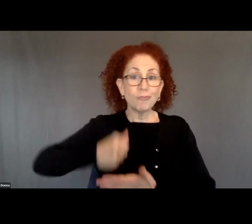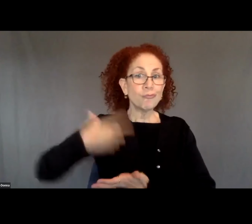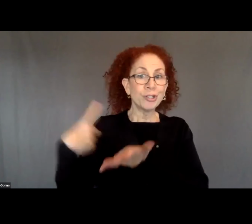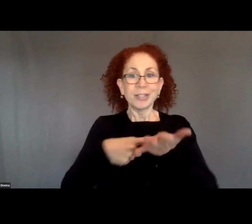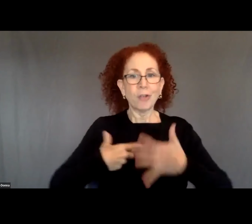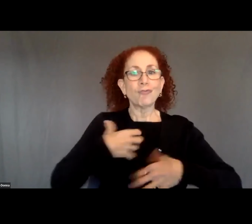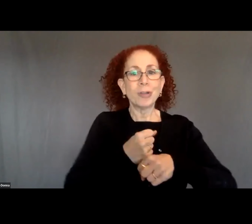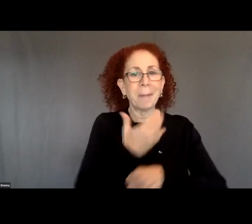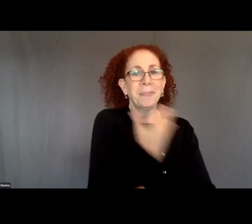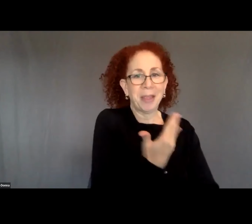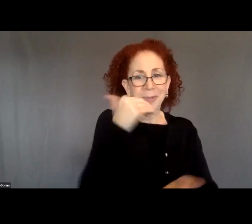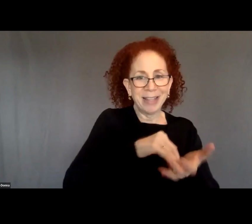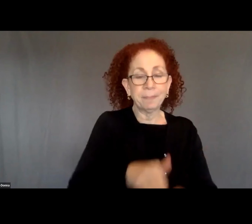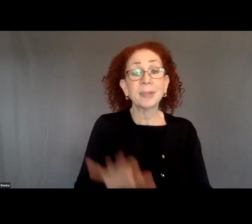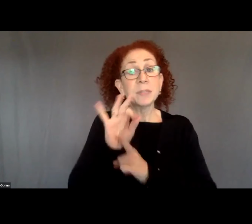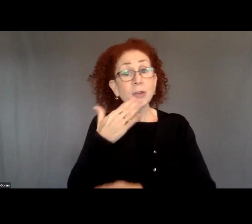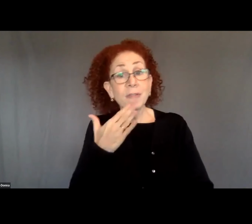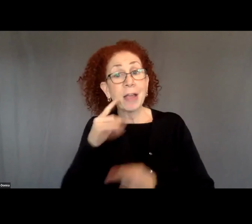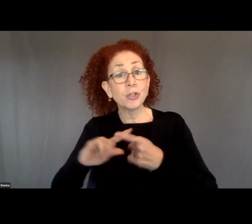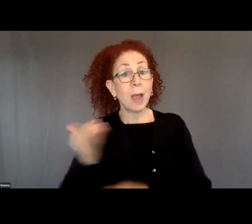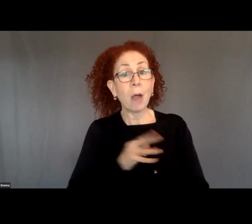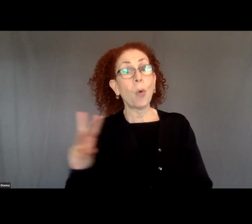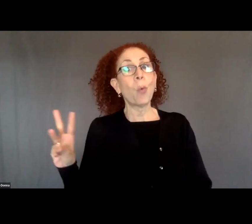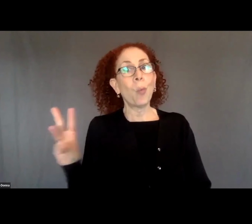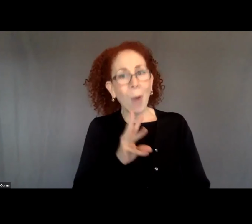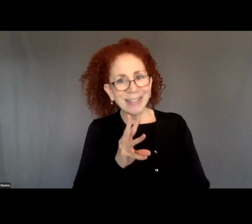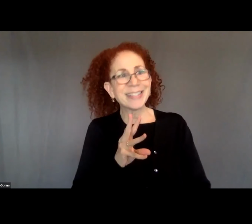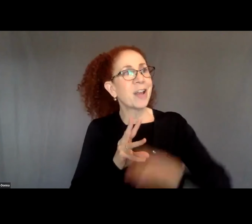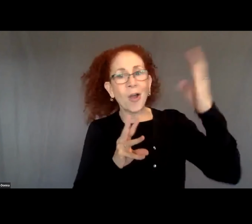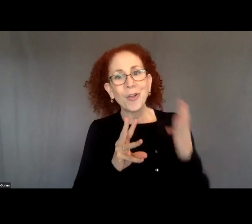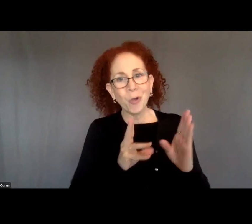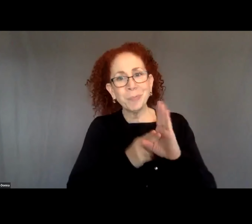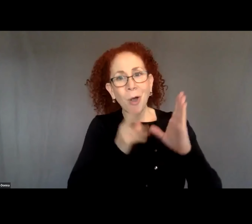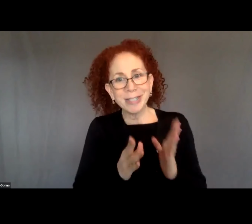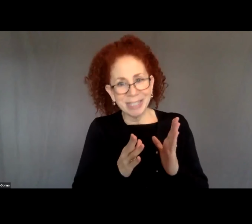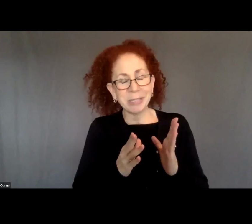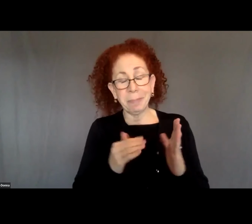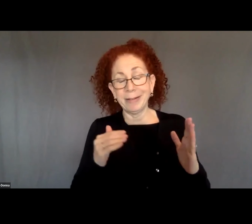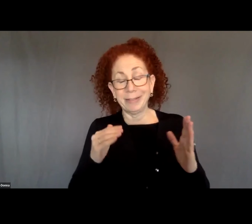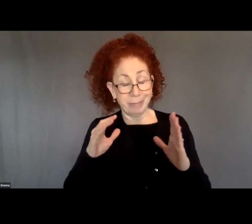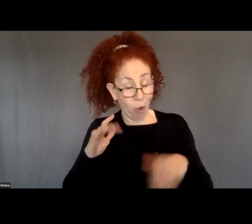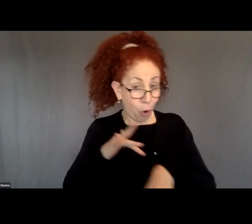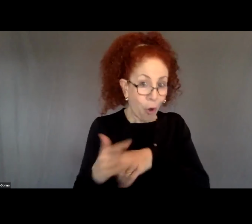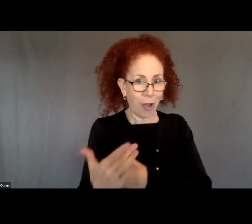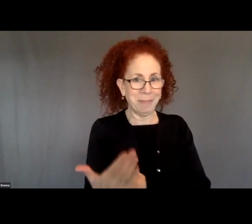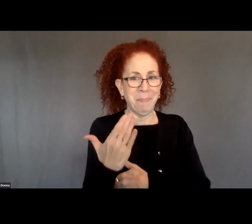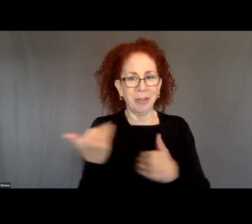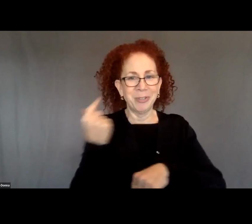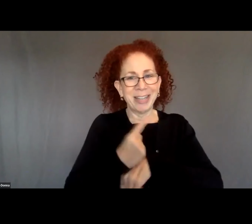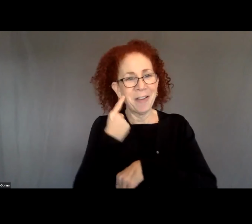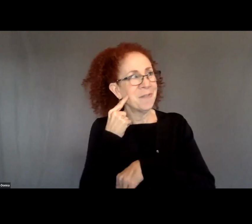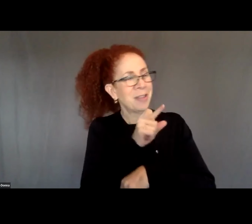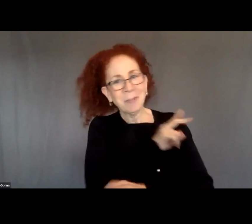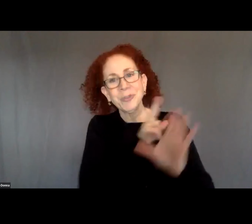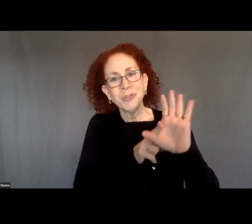discussions. And a special note of thanks to our West Coast participants who are sacrificing sleep, much needed sleep, to be here with us this